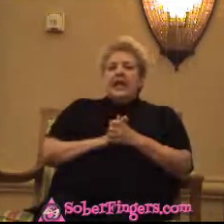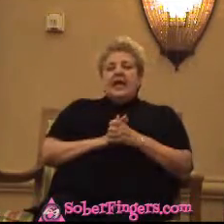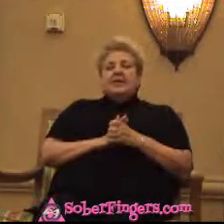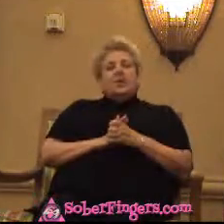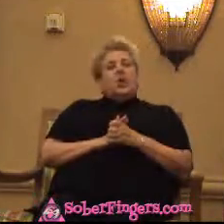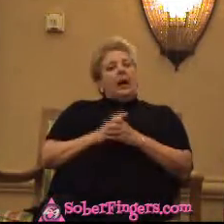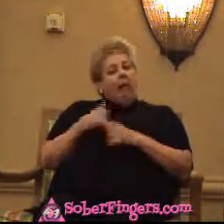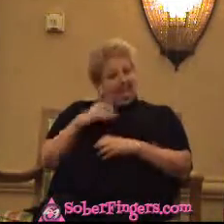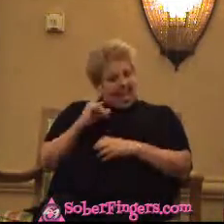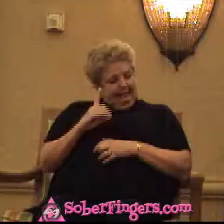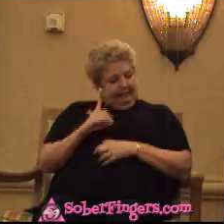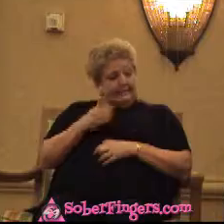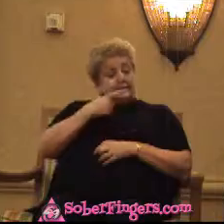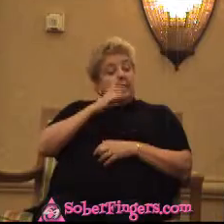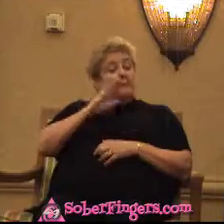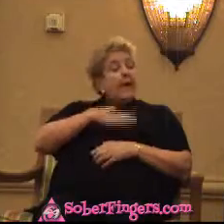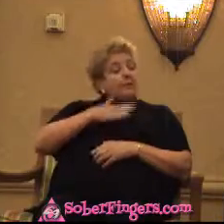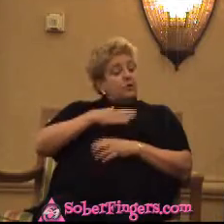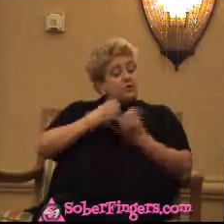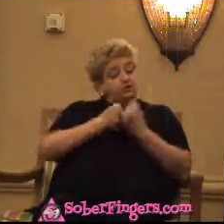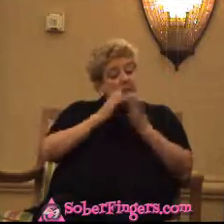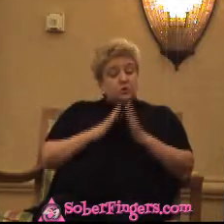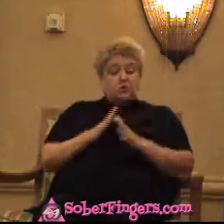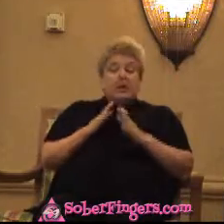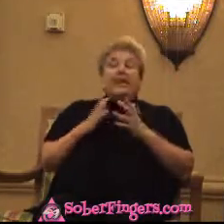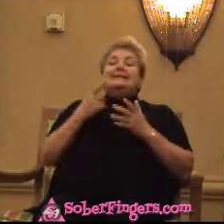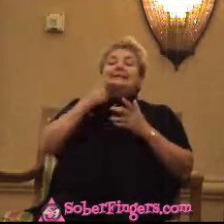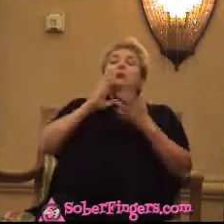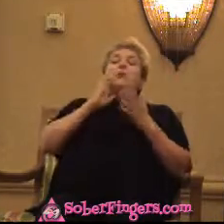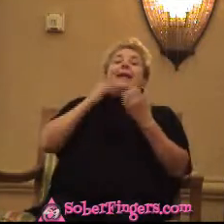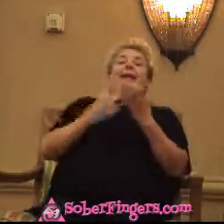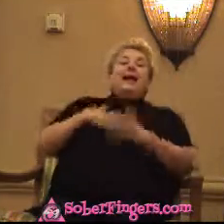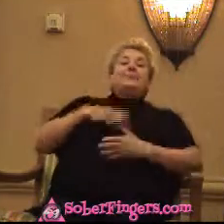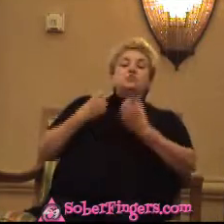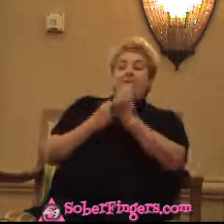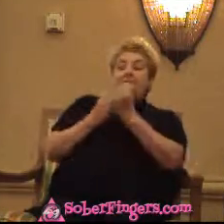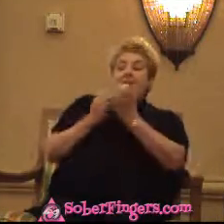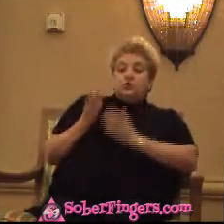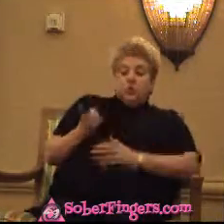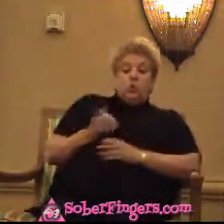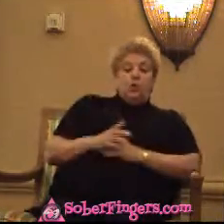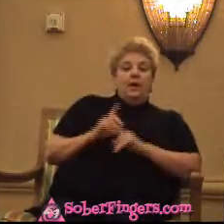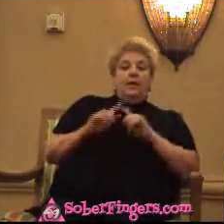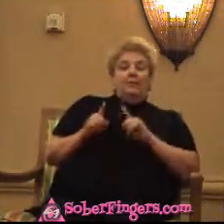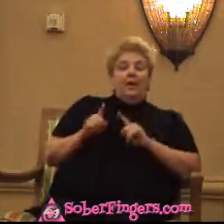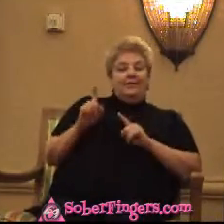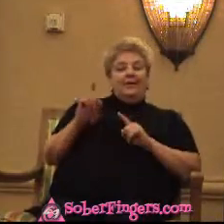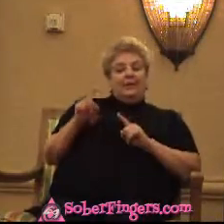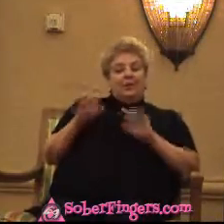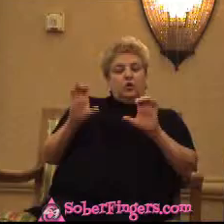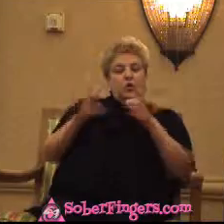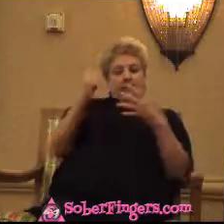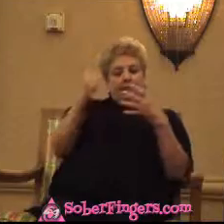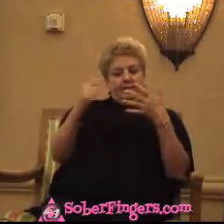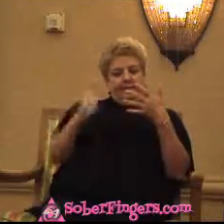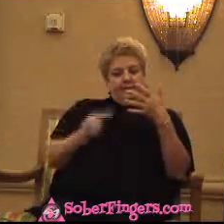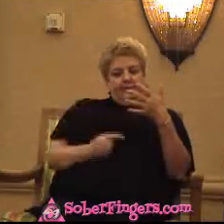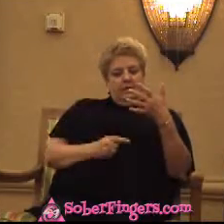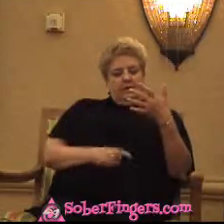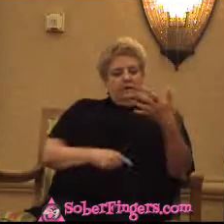I'll be happy to sponsor, but here's what I want you to do. And he laid it out, and I'm thinking, Jesus, this guy's nuts or what? And for some reason or other, my mouth said,